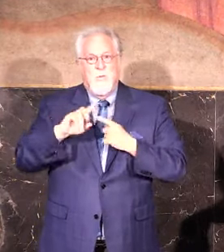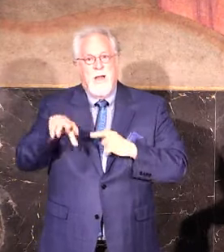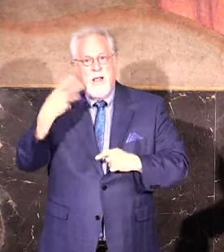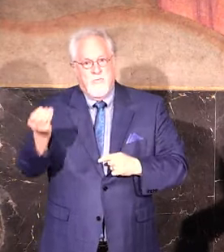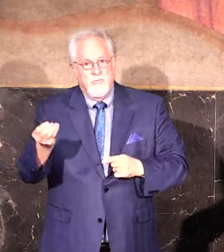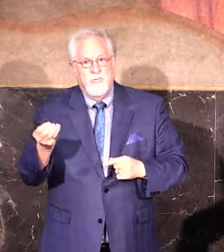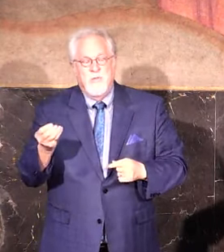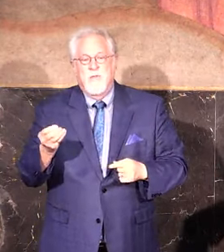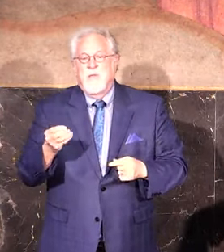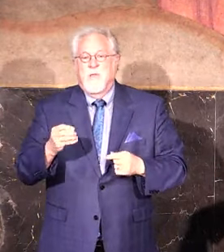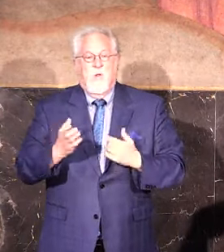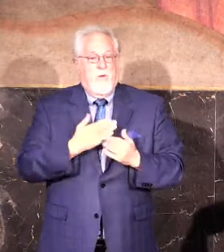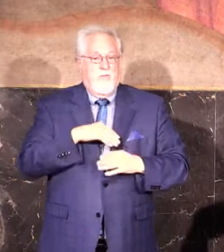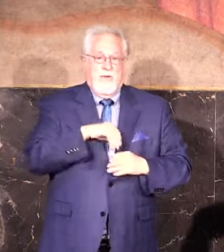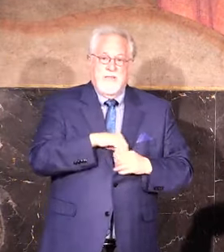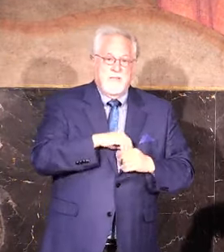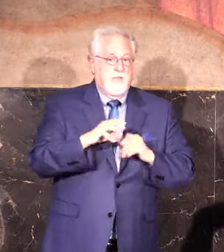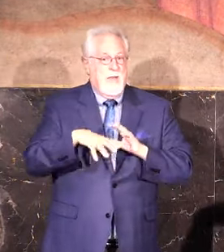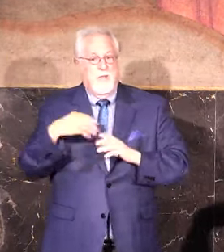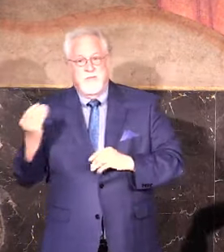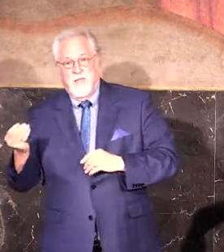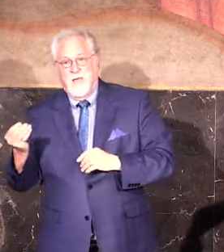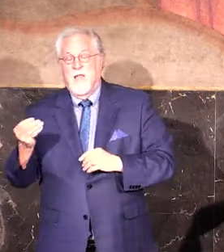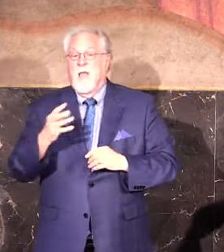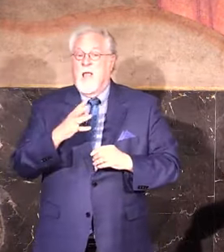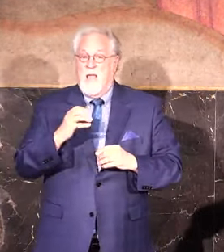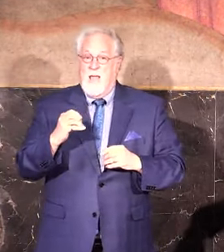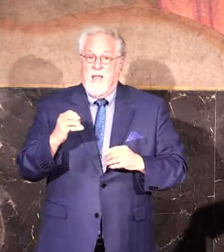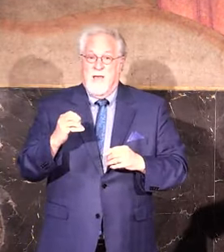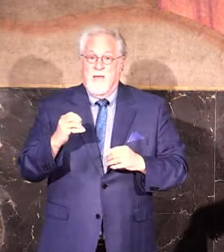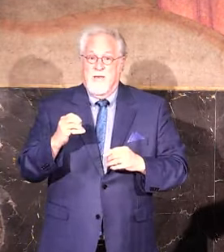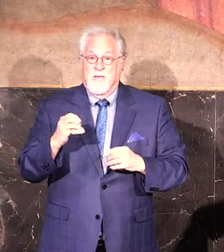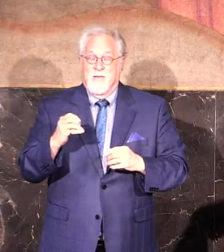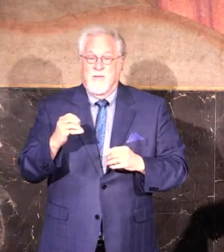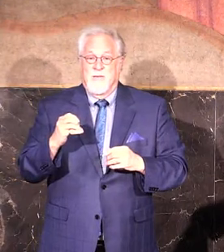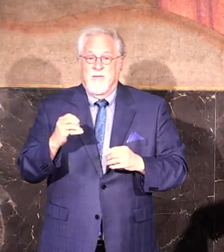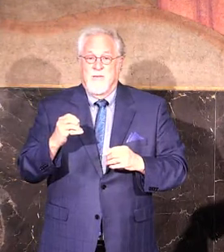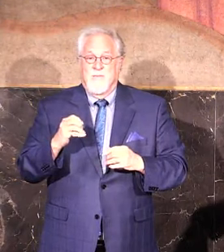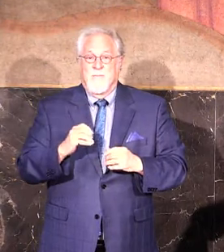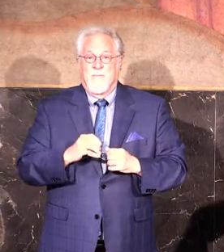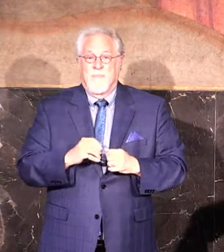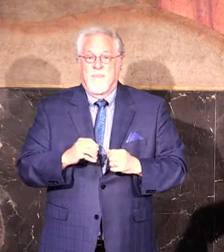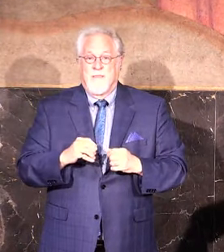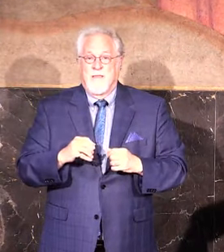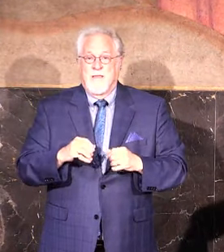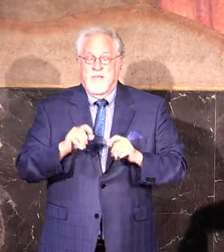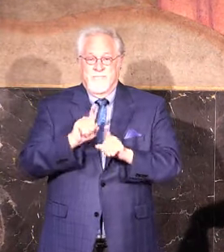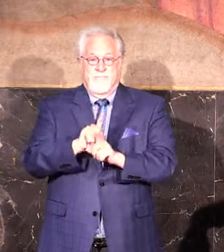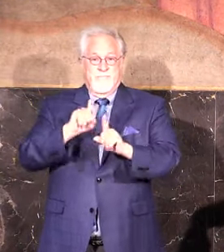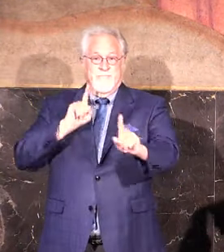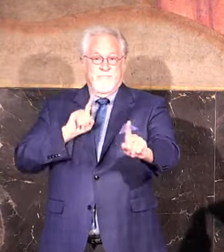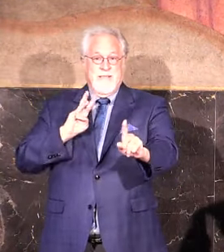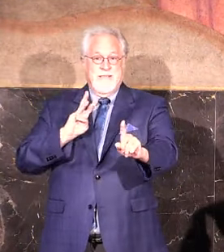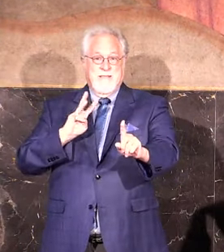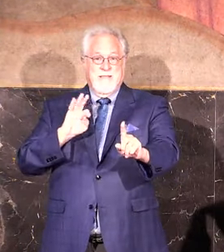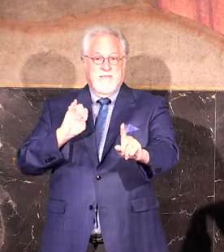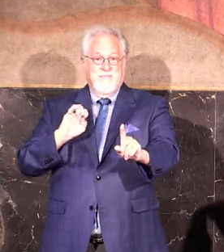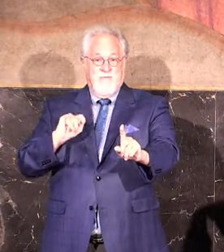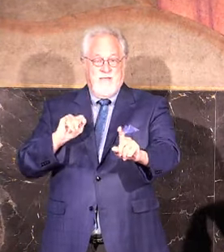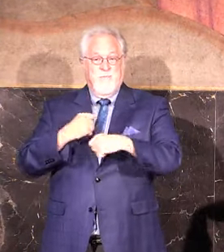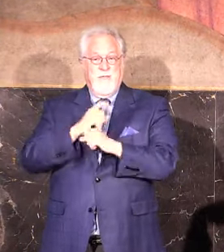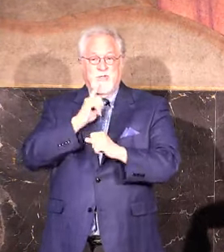their homes, whether indoors or outdoors, and to spend or stay 6 feet away from others to make sure you're